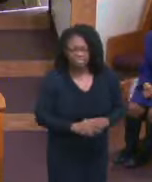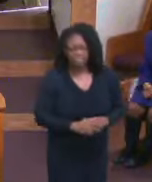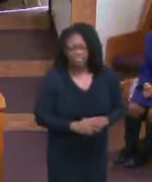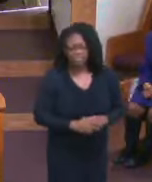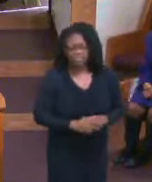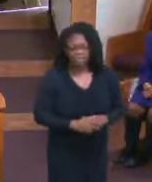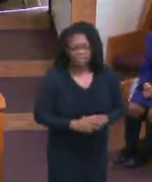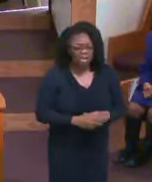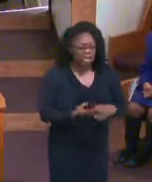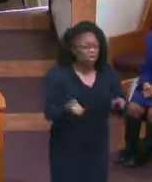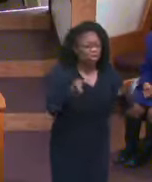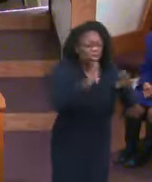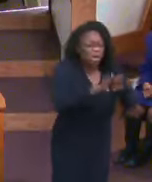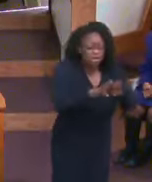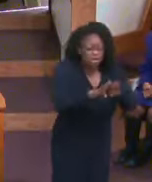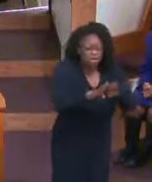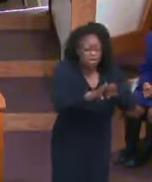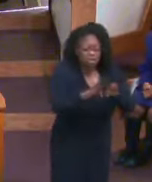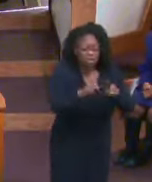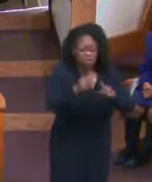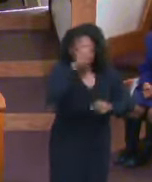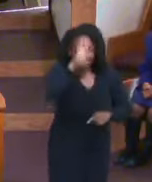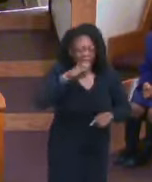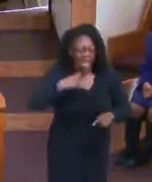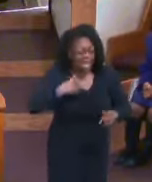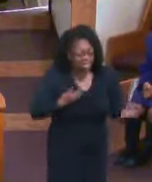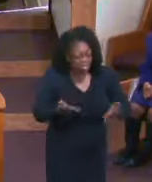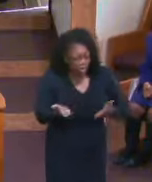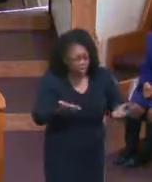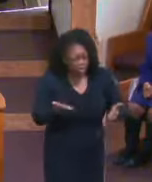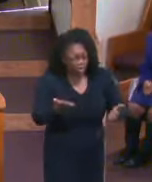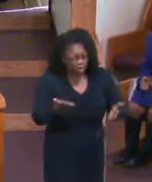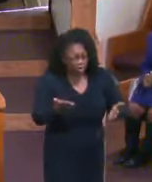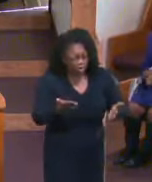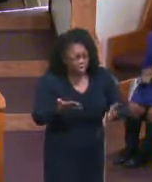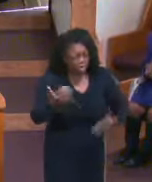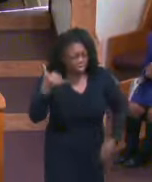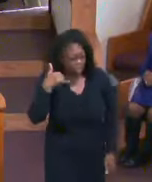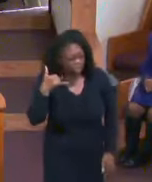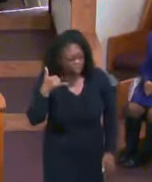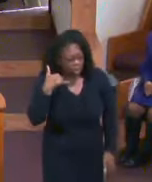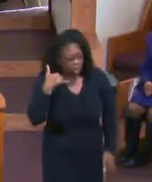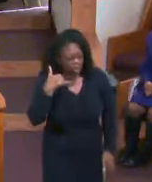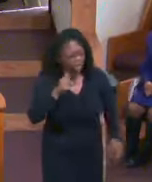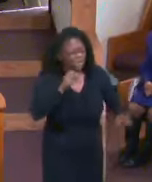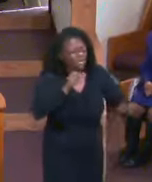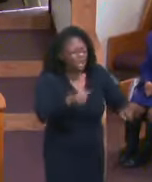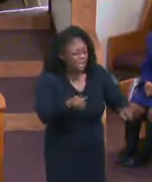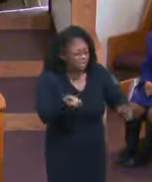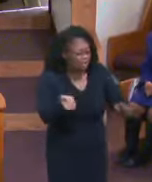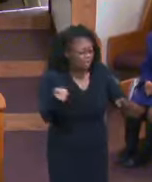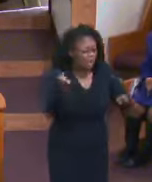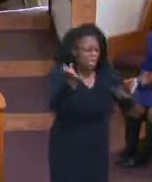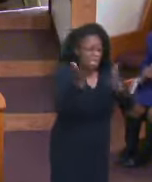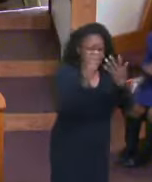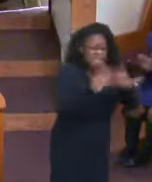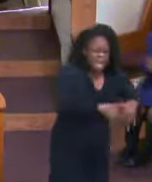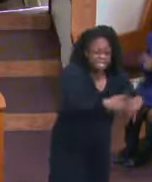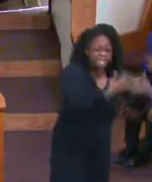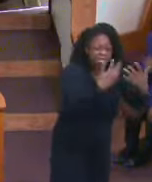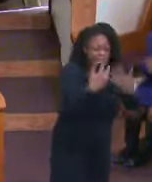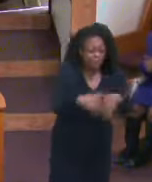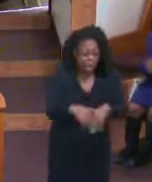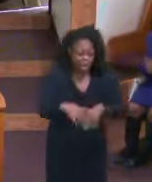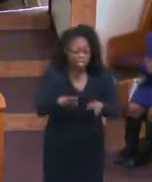who's closing doors, but the God I serve is on the throne and is able to knock down the walls and open the doors in